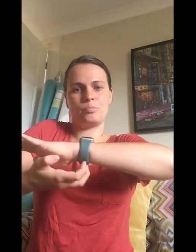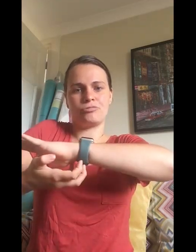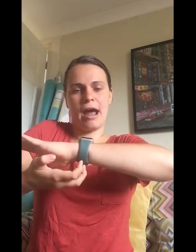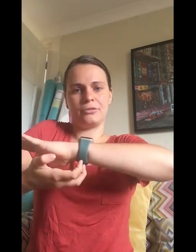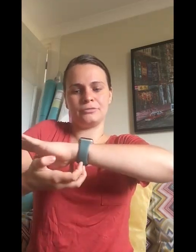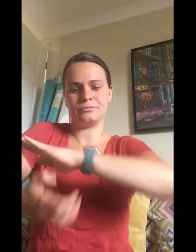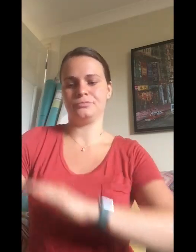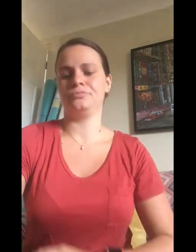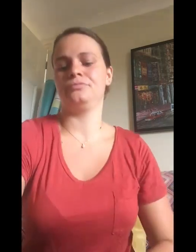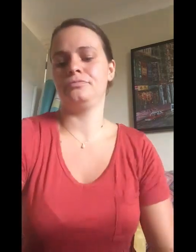brown.